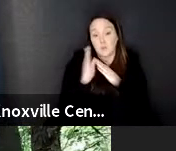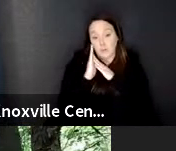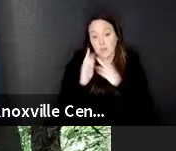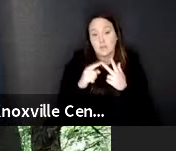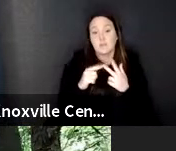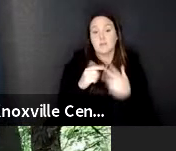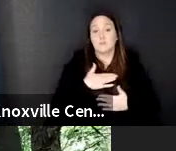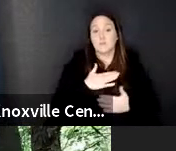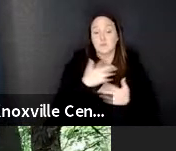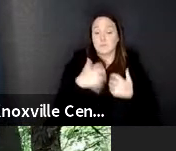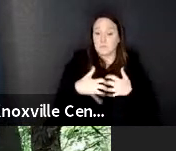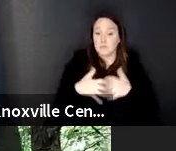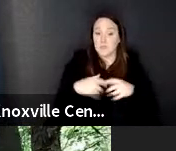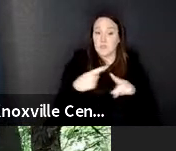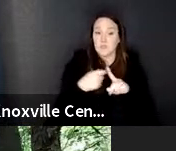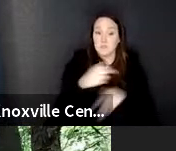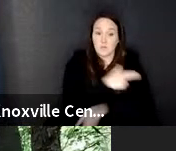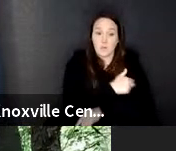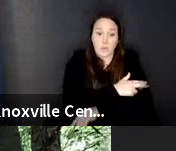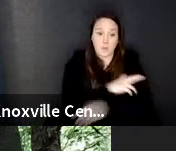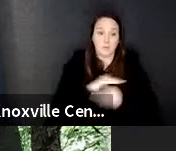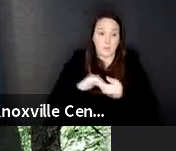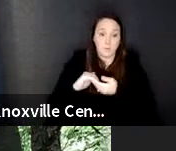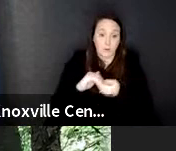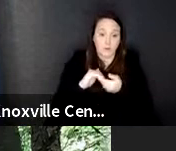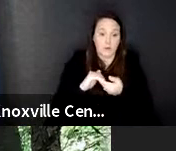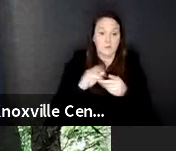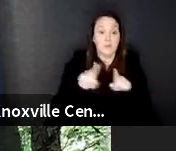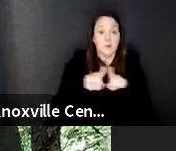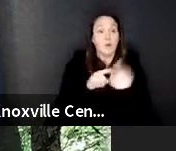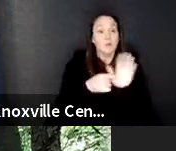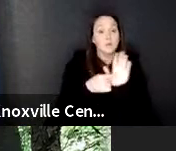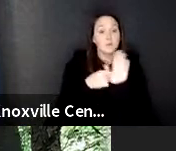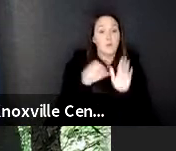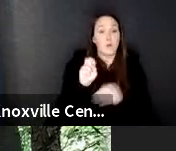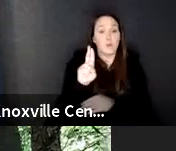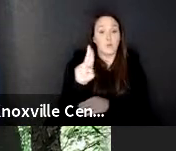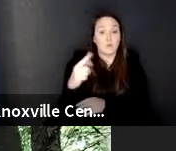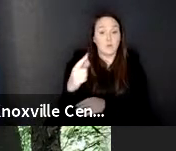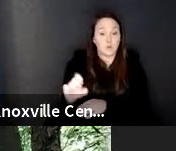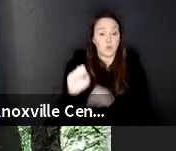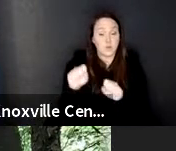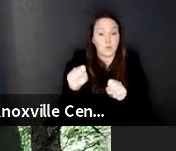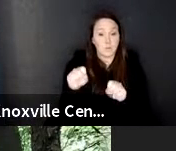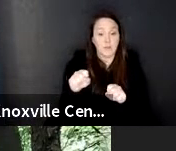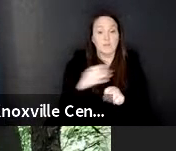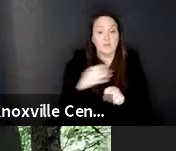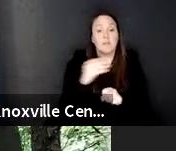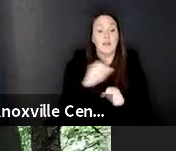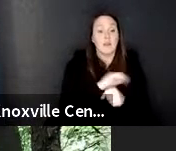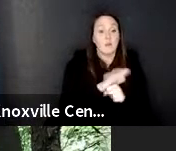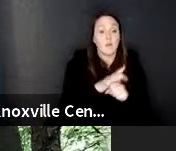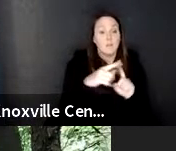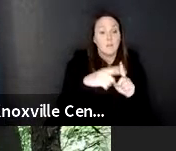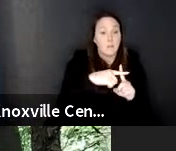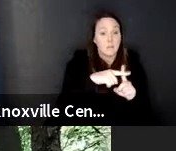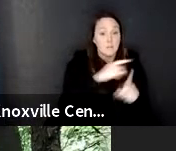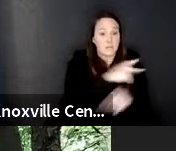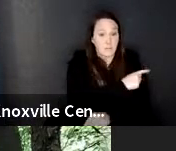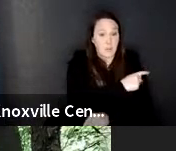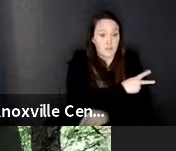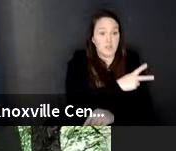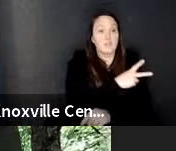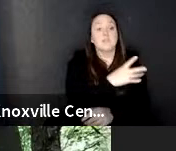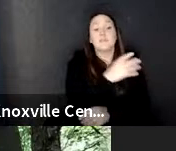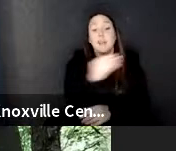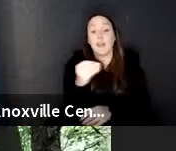our hospital partners. It also shows the additional surge capacity for these categories, as well as the COVID positive patients and the patients with pending test